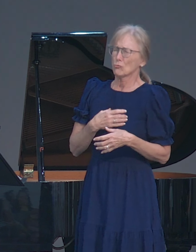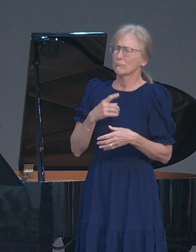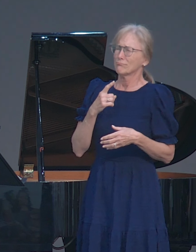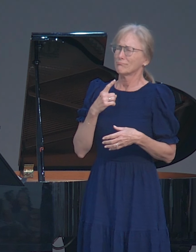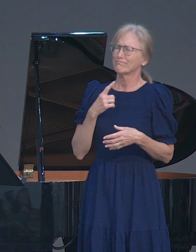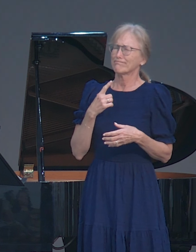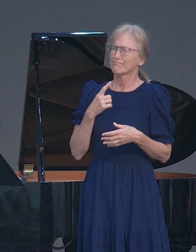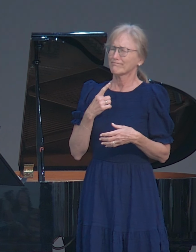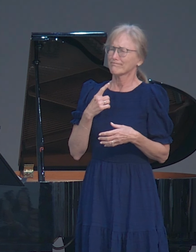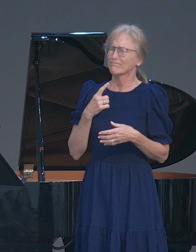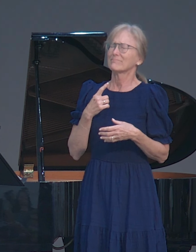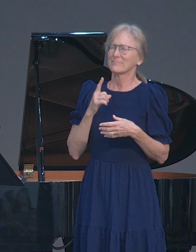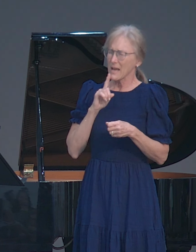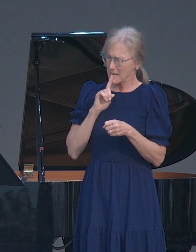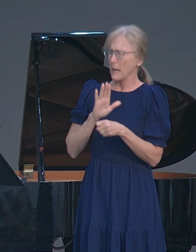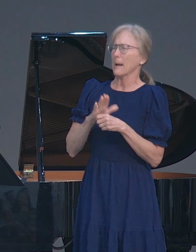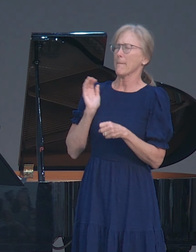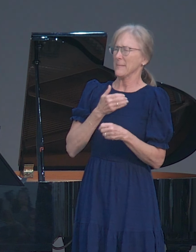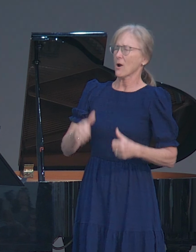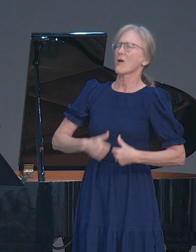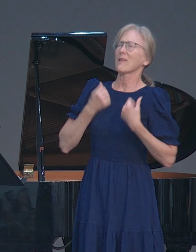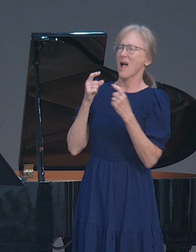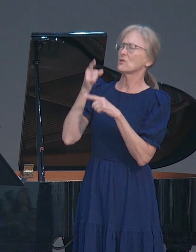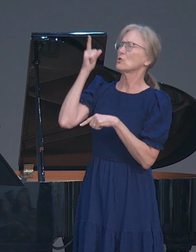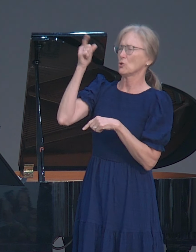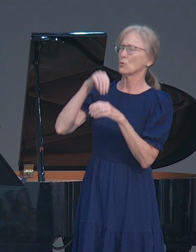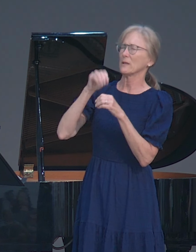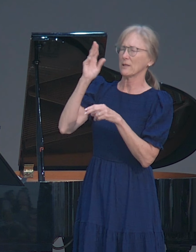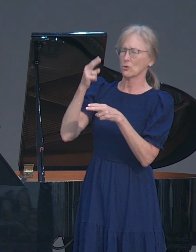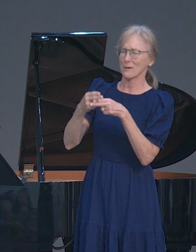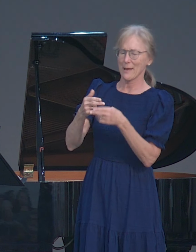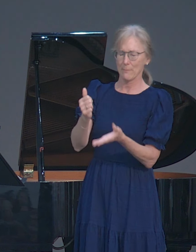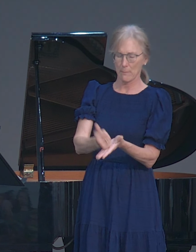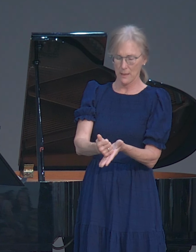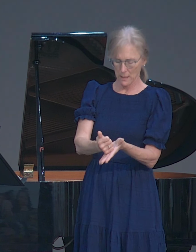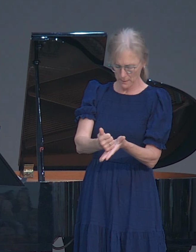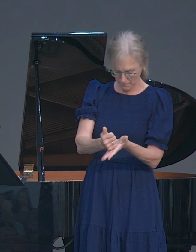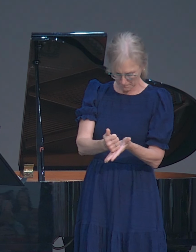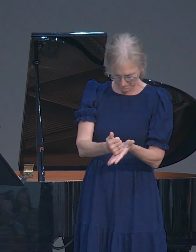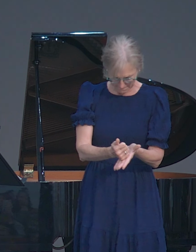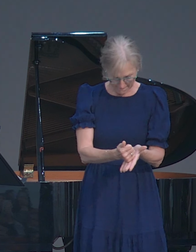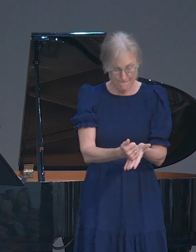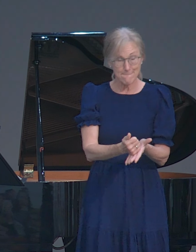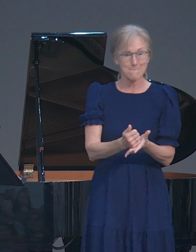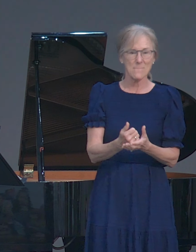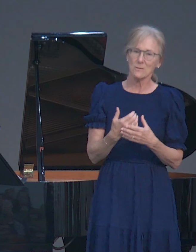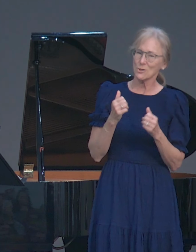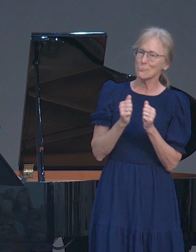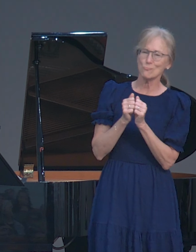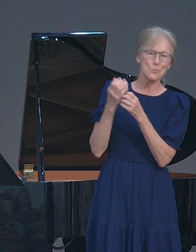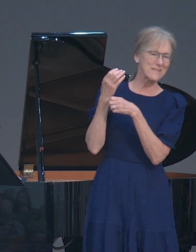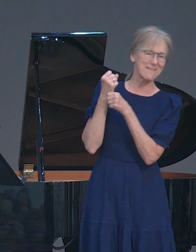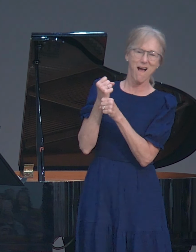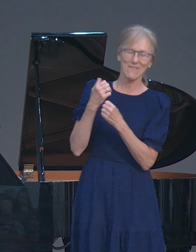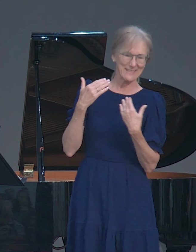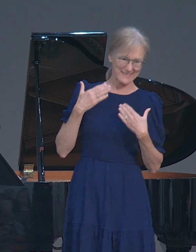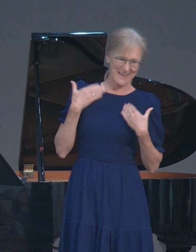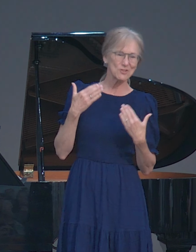know and serve Christ. We pray in his name. Amen. It's with confidence and joy